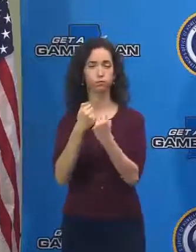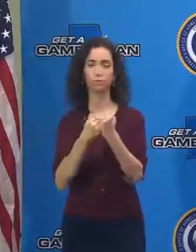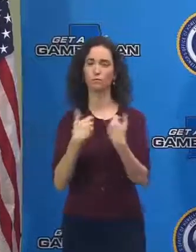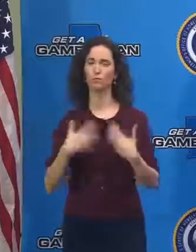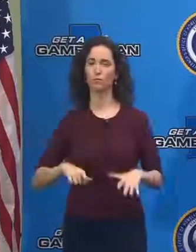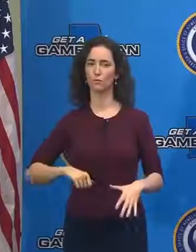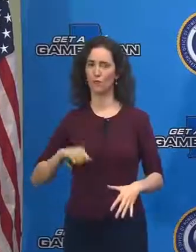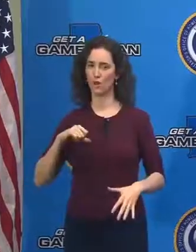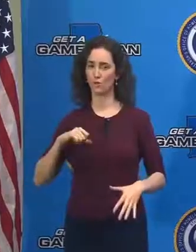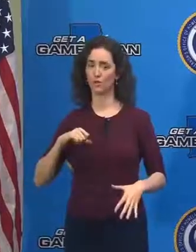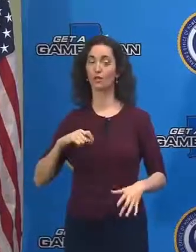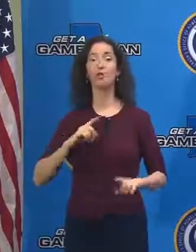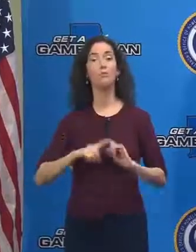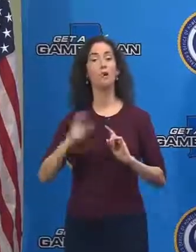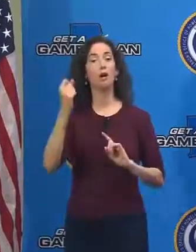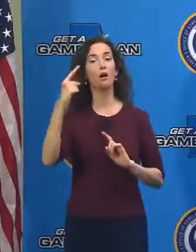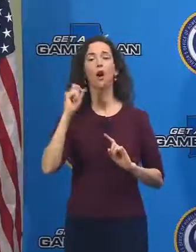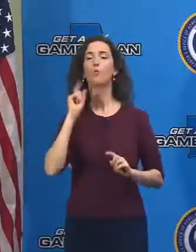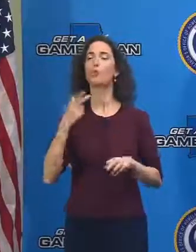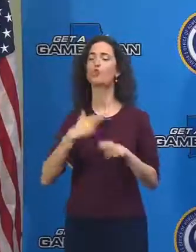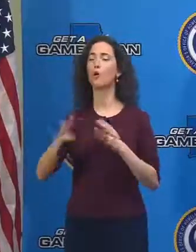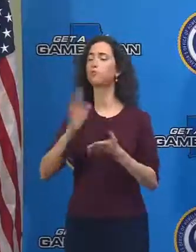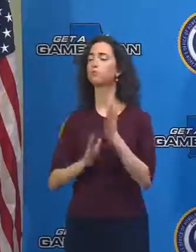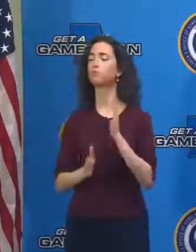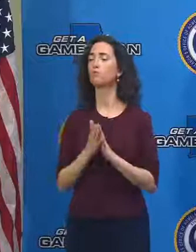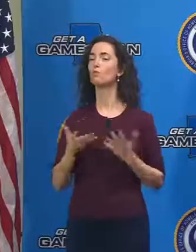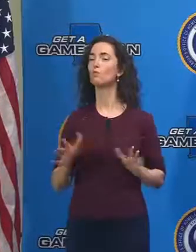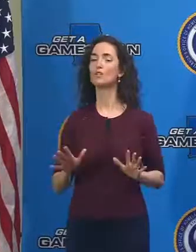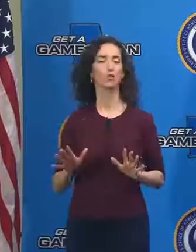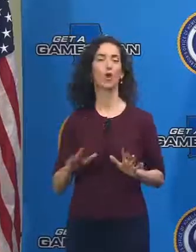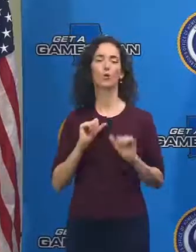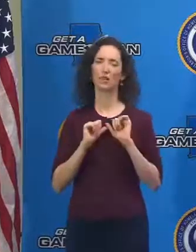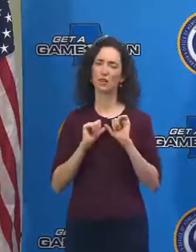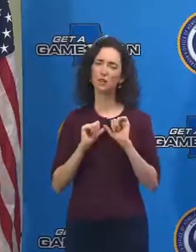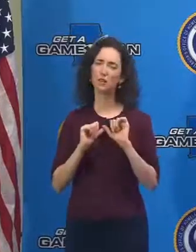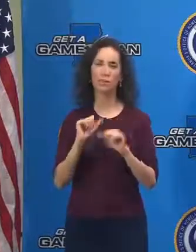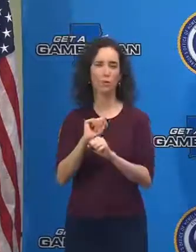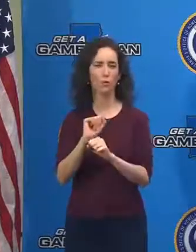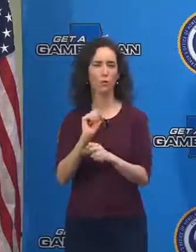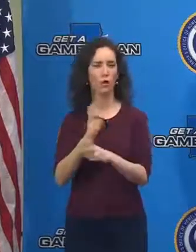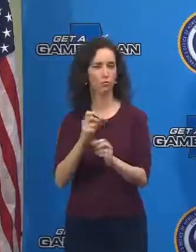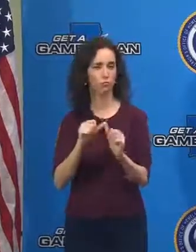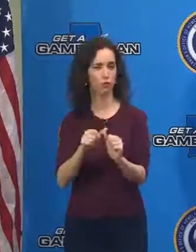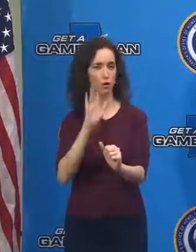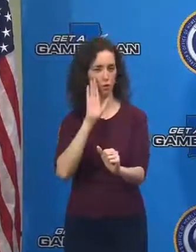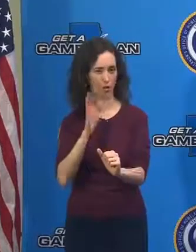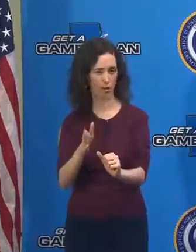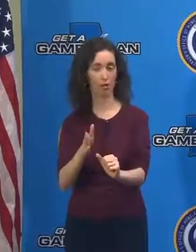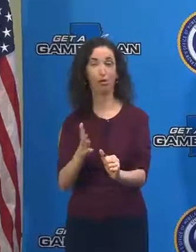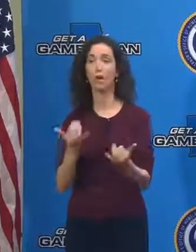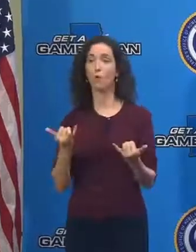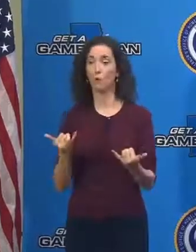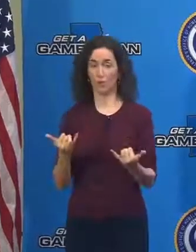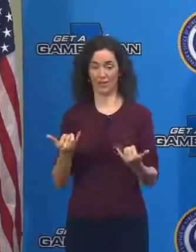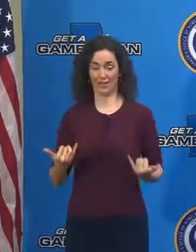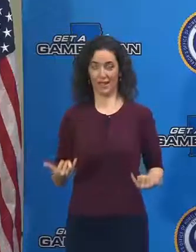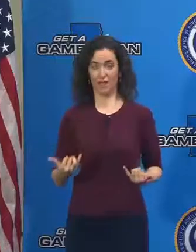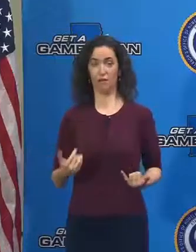But this is a marathon. It's not a sprint. As we gather today, we still have 5 parishes that have more